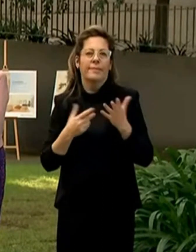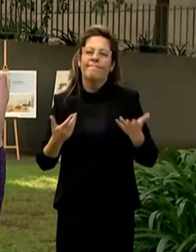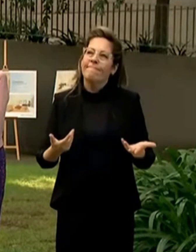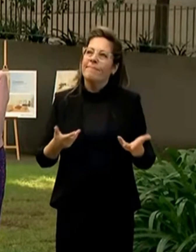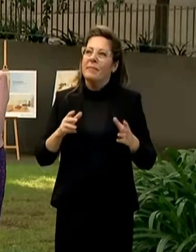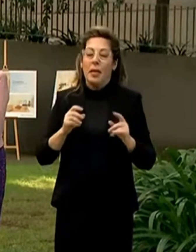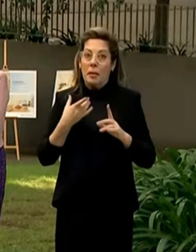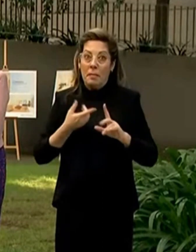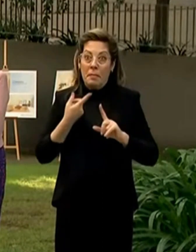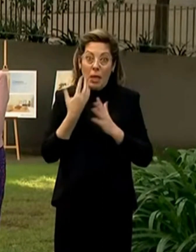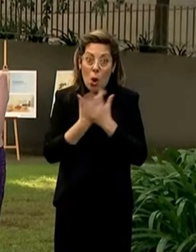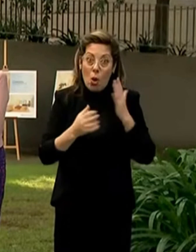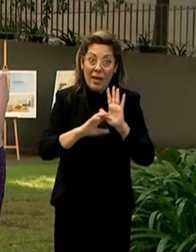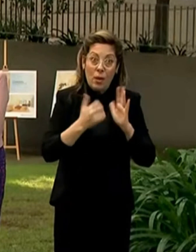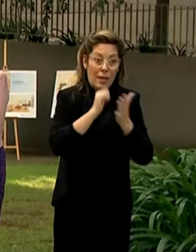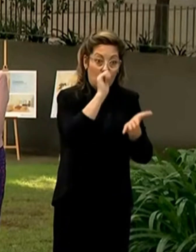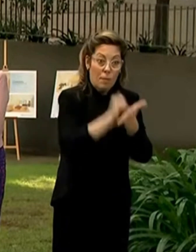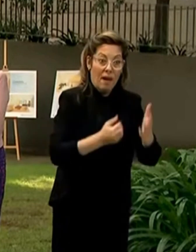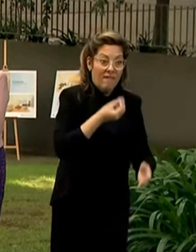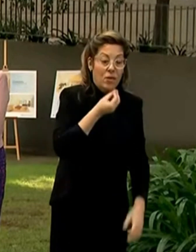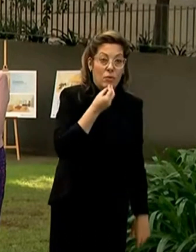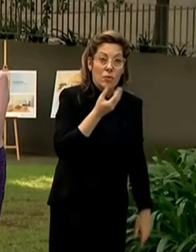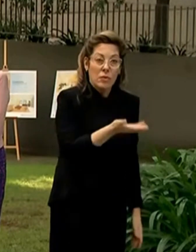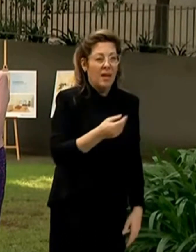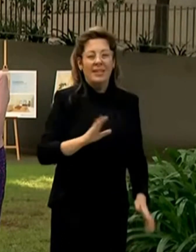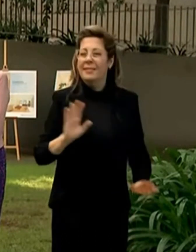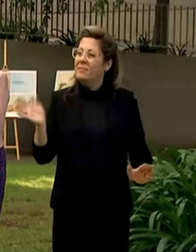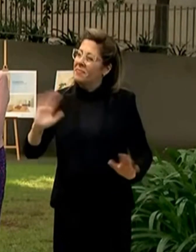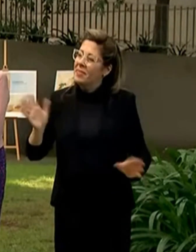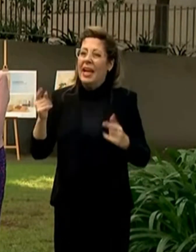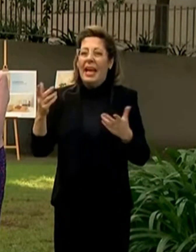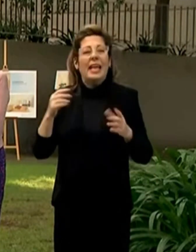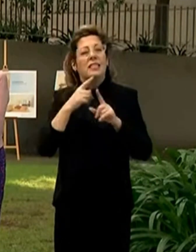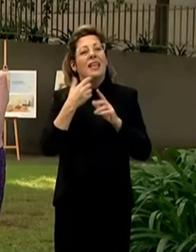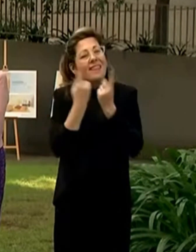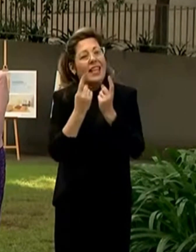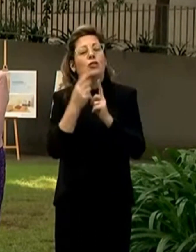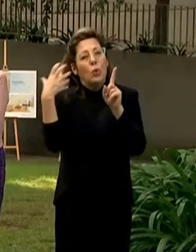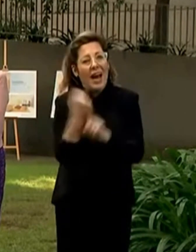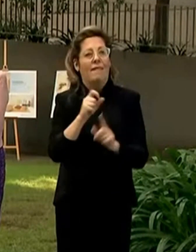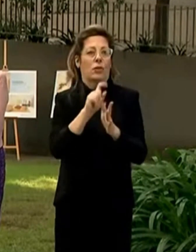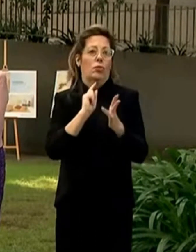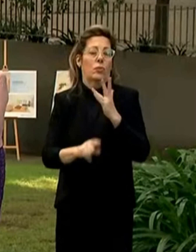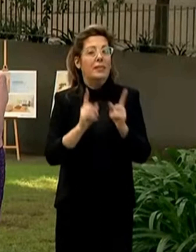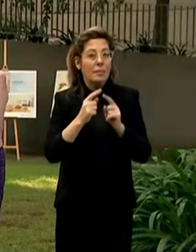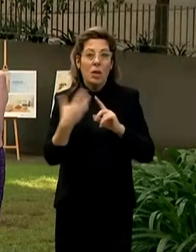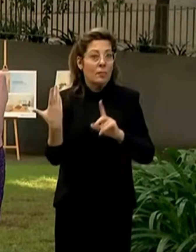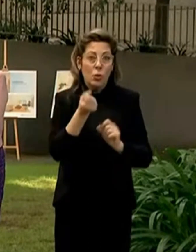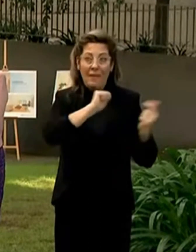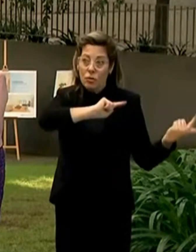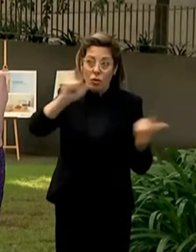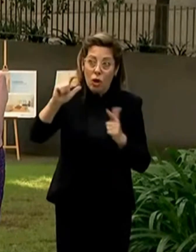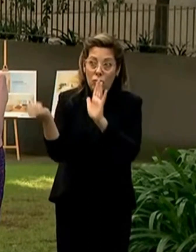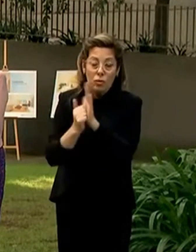to do. So, you know, you have to go in and buy the shoes for the child, you have to go in and buy some